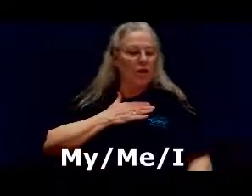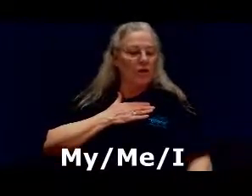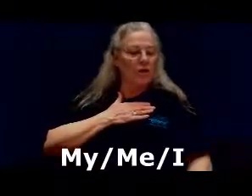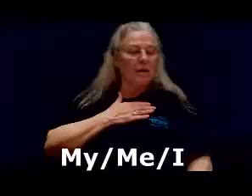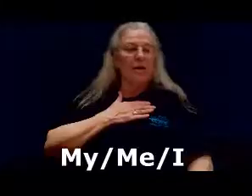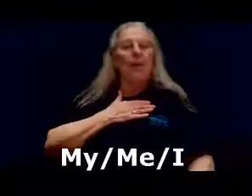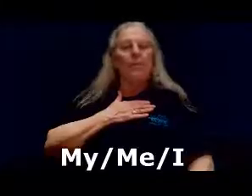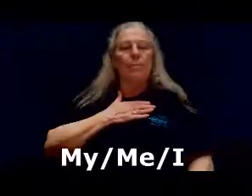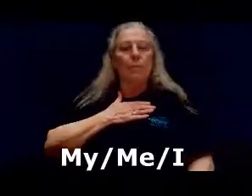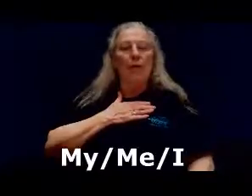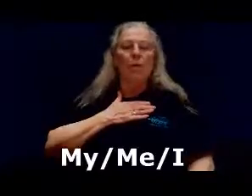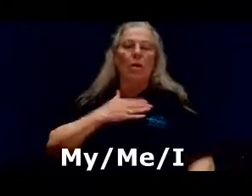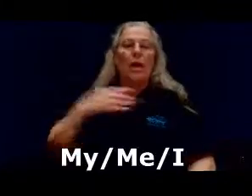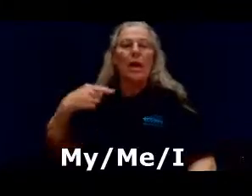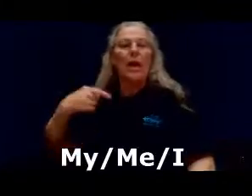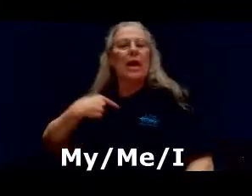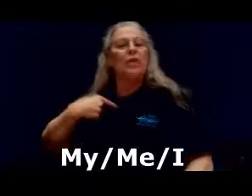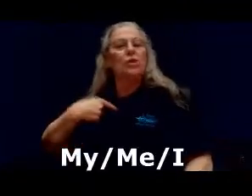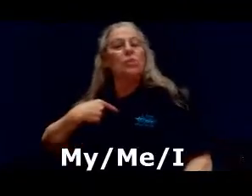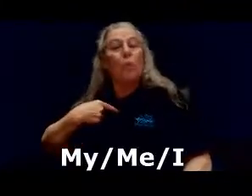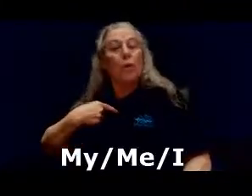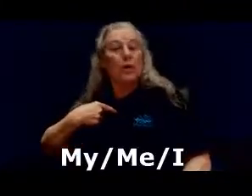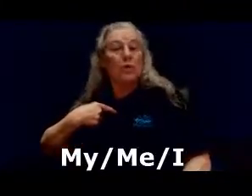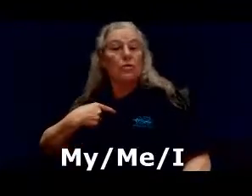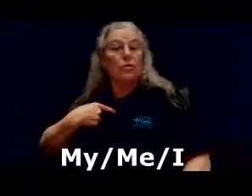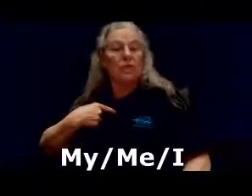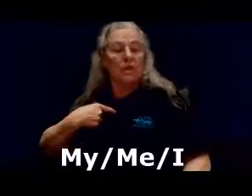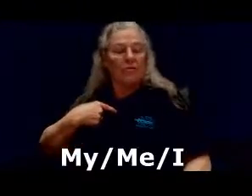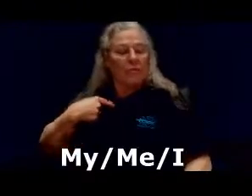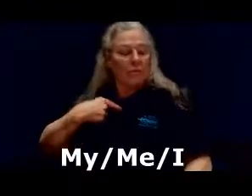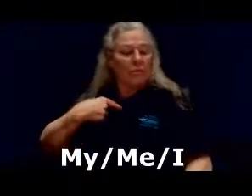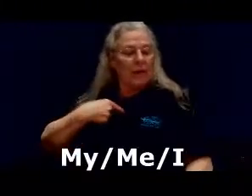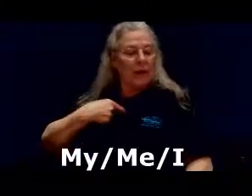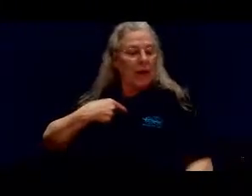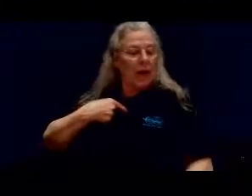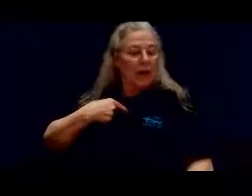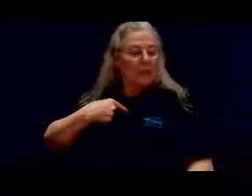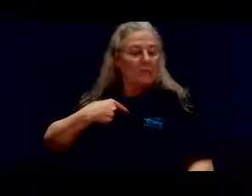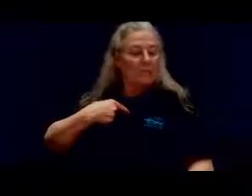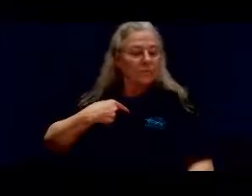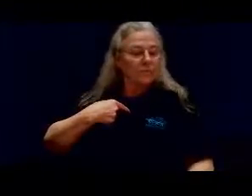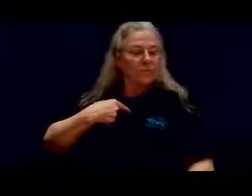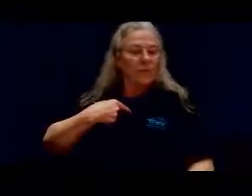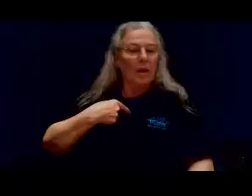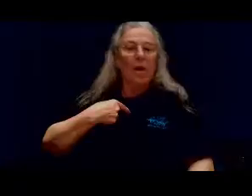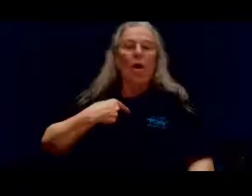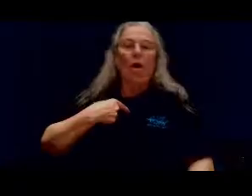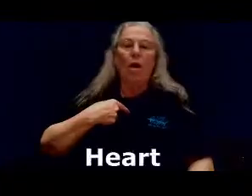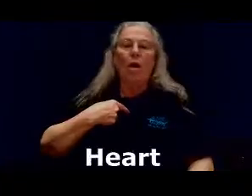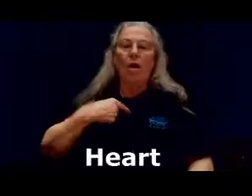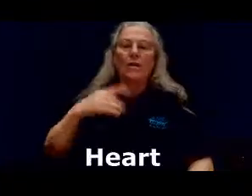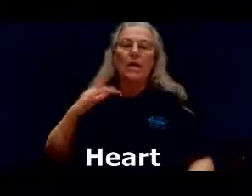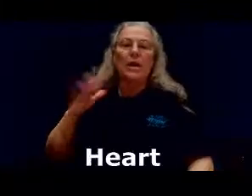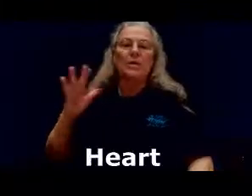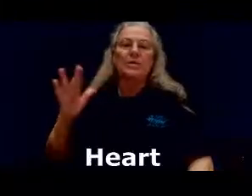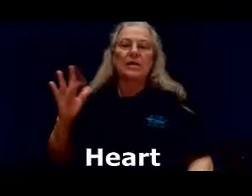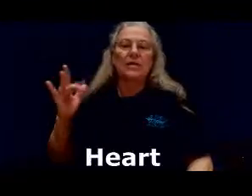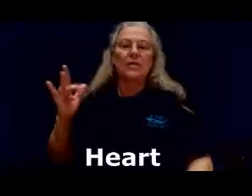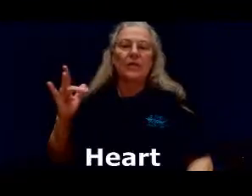chest. Me or I, and you're just pointing to yourself. Me or I. Heart, center